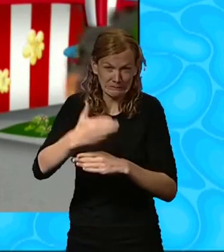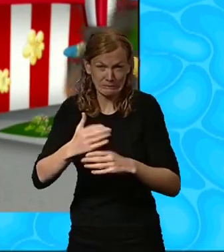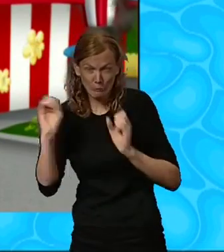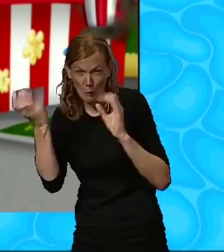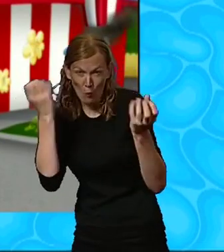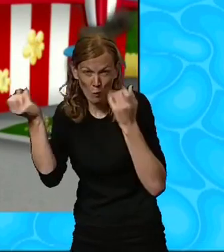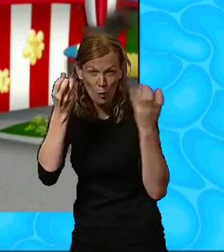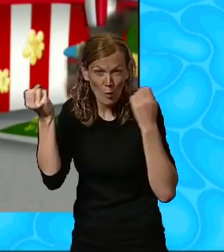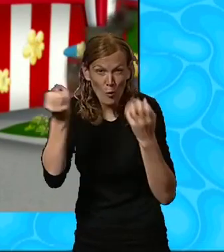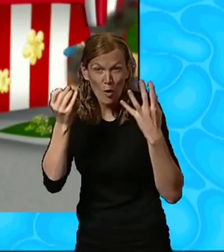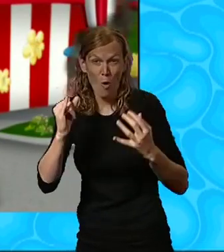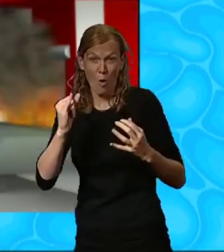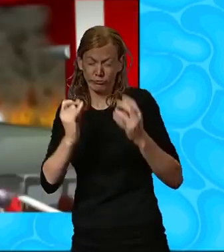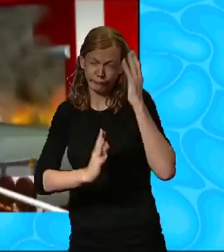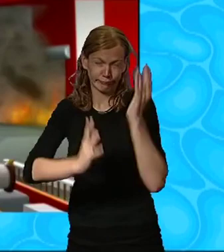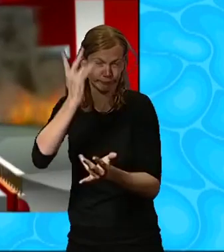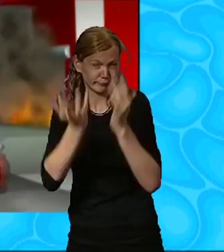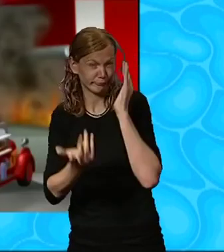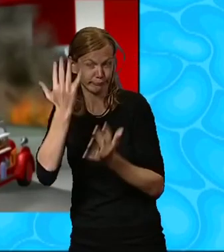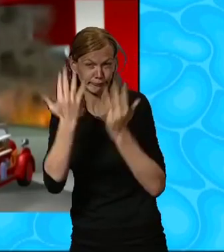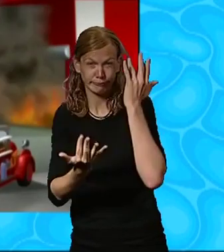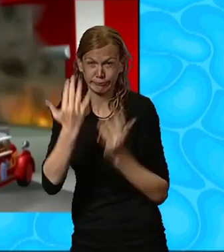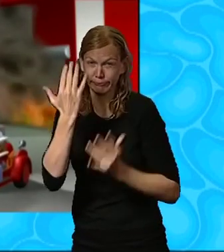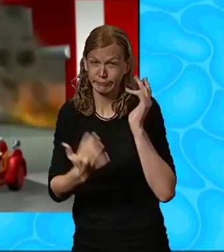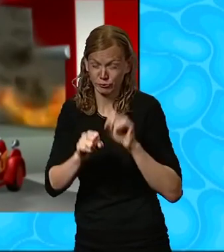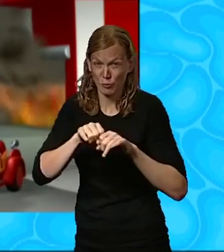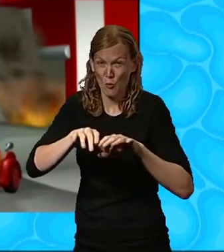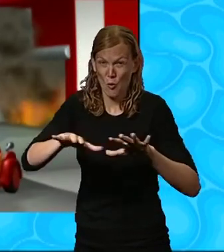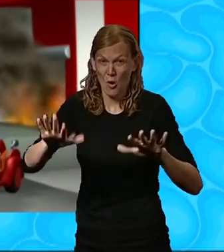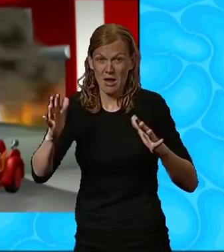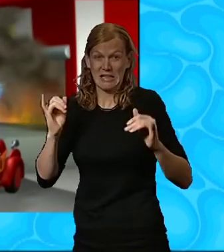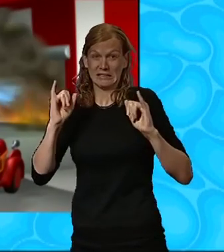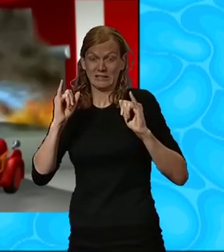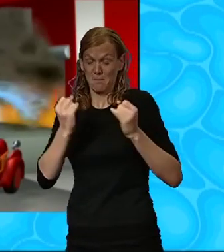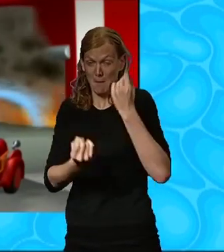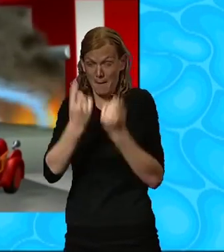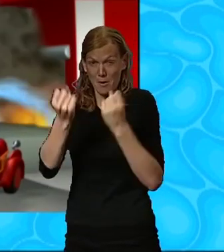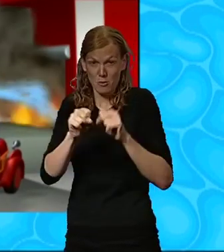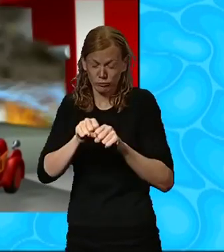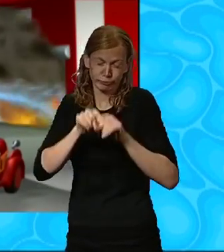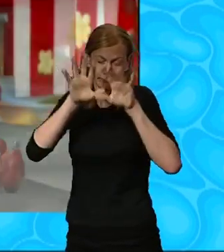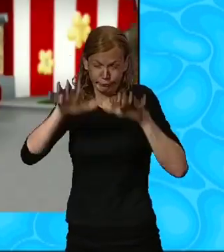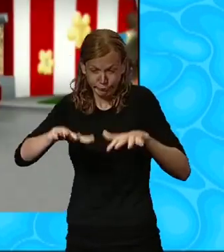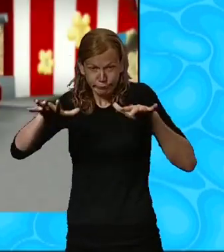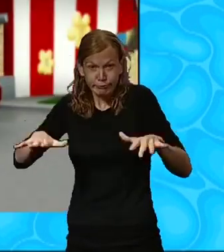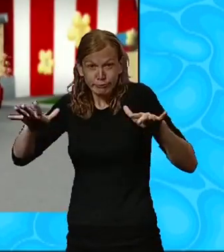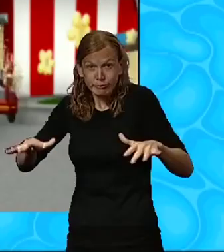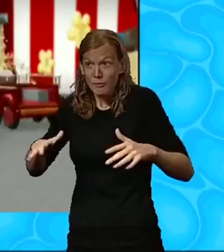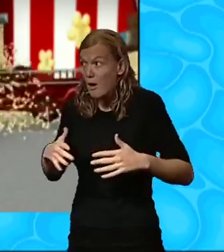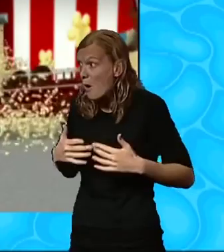We got there just in the nick of time. The fire had spread to the crates of popcorn waiting to be shipped out.